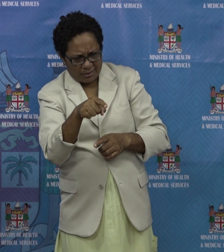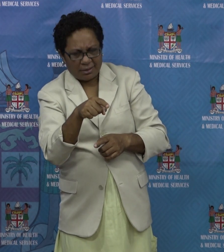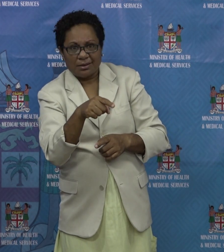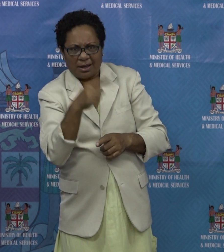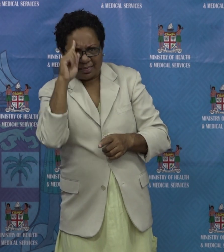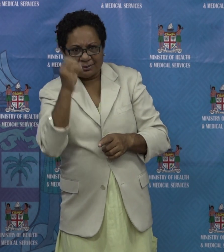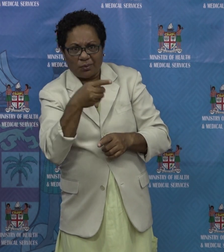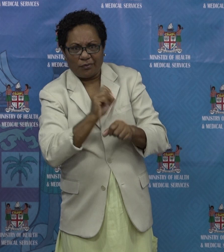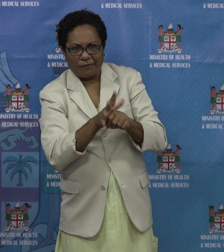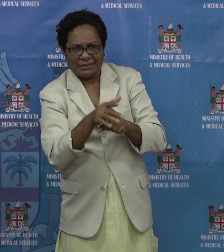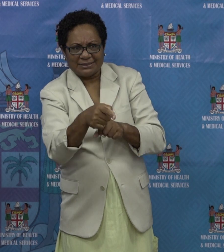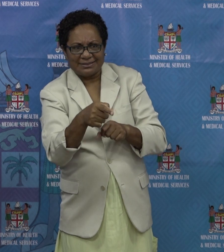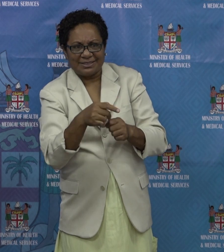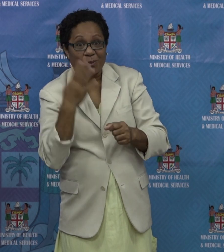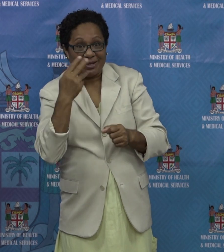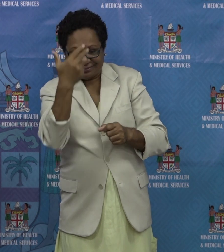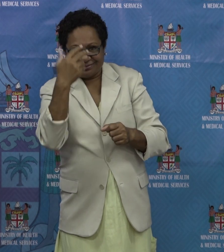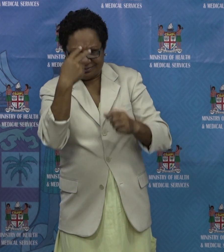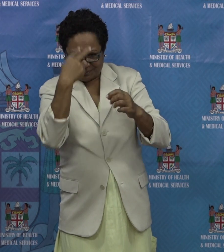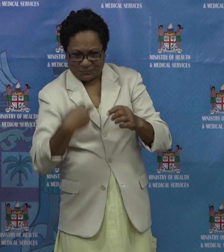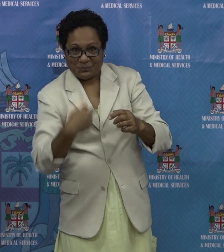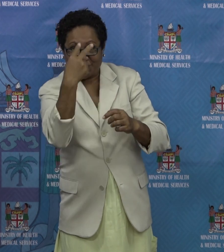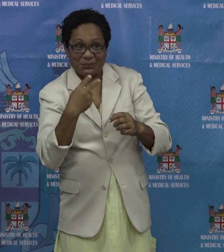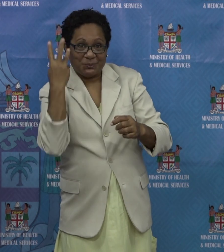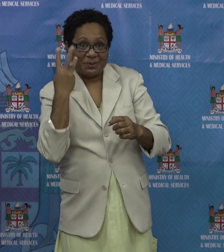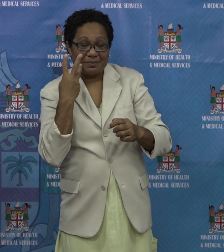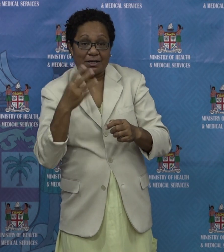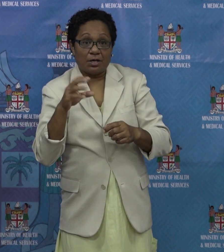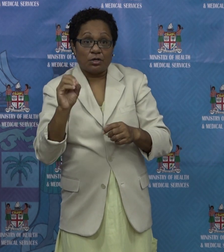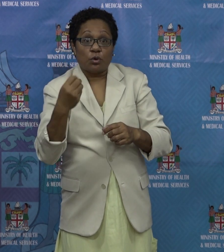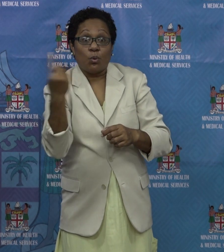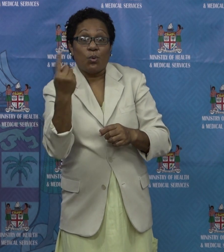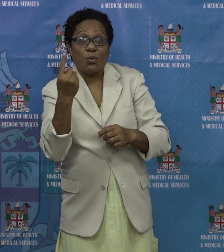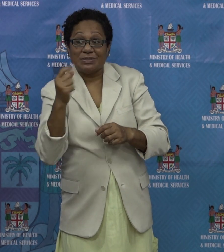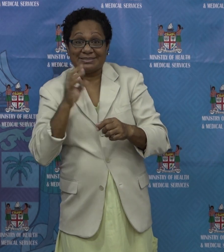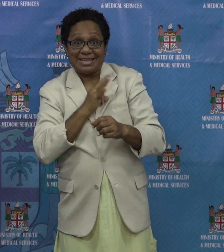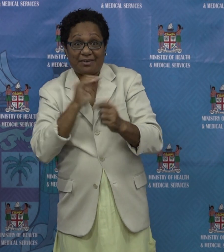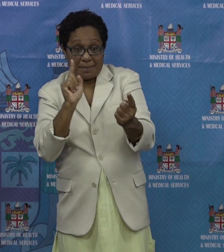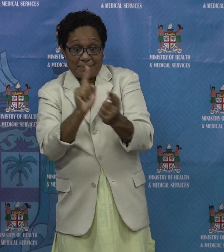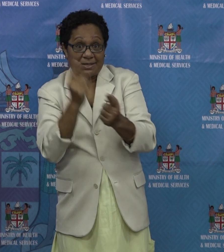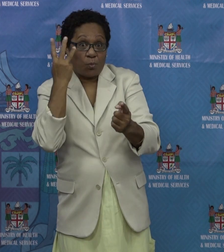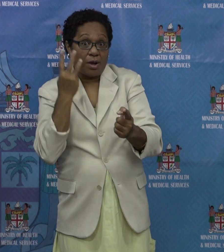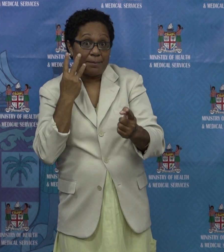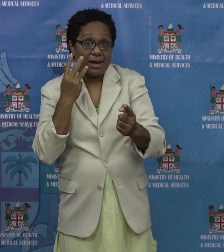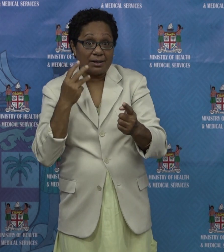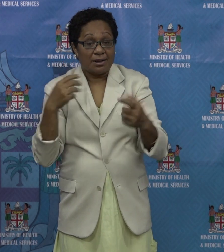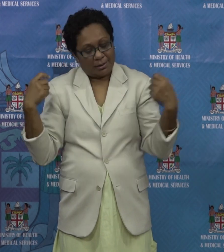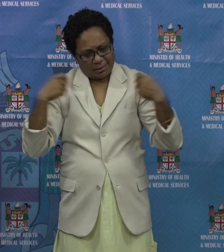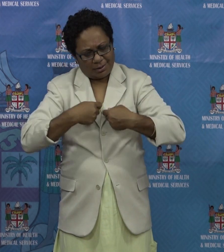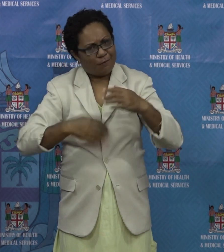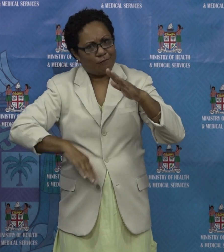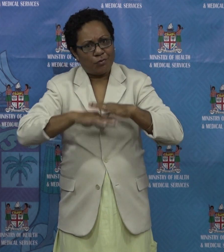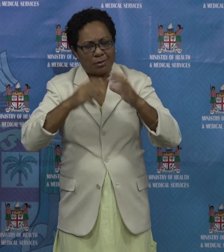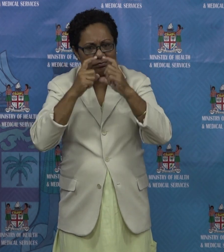dangerous. So all those who came into contact with the patients were all in full PPE. They actually emptied out the place even before they